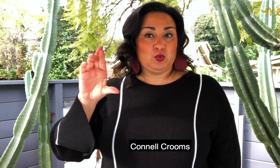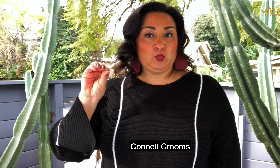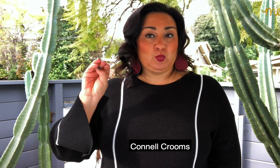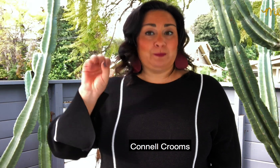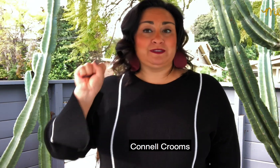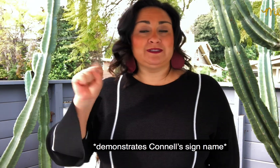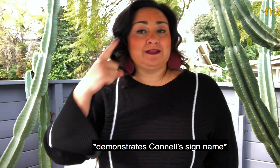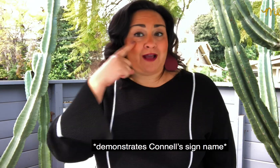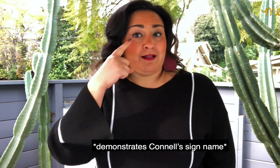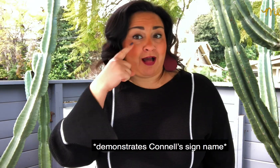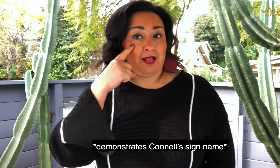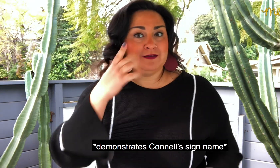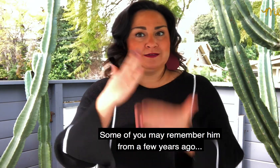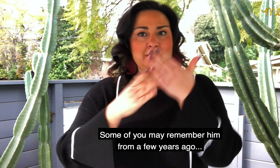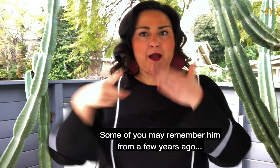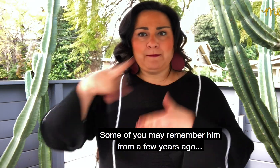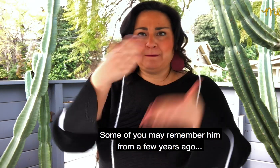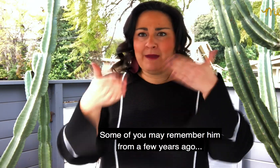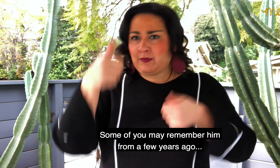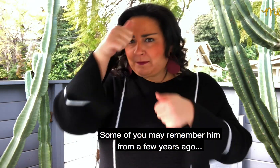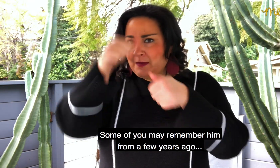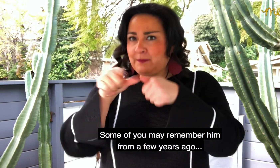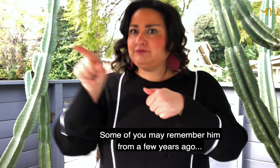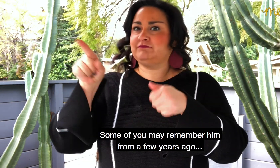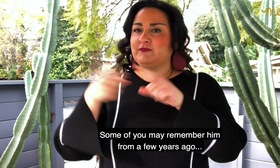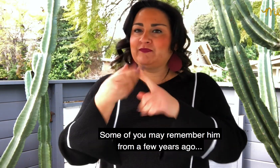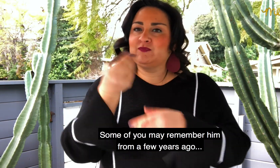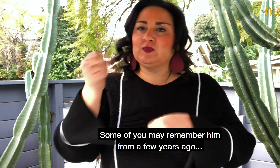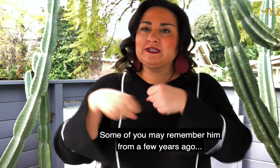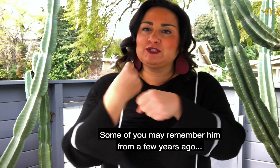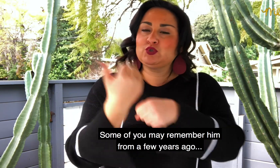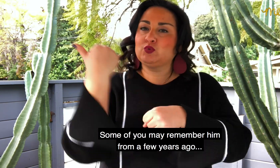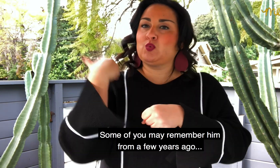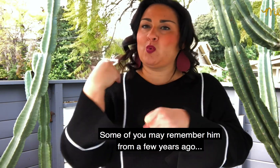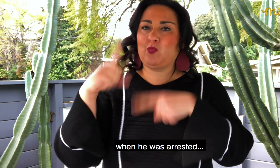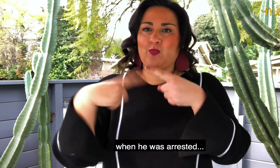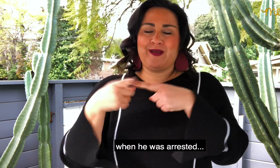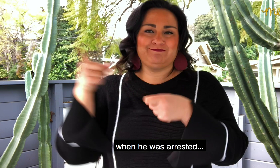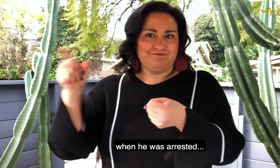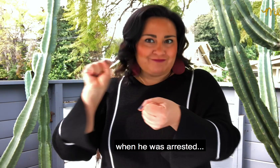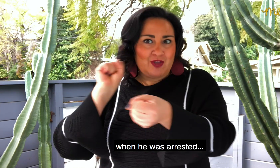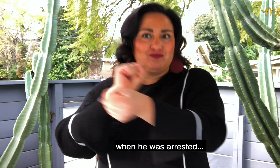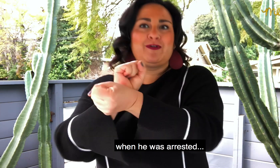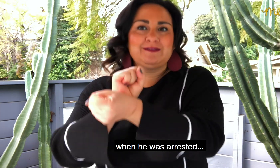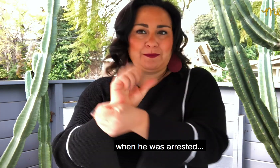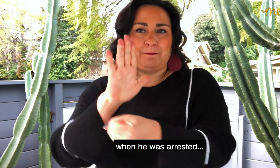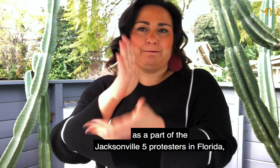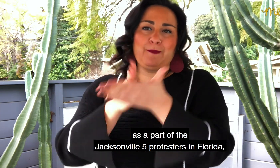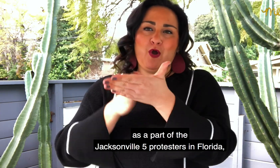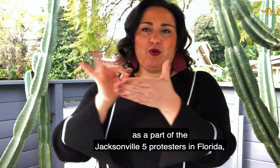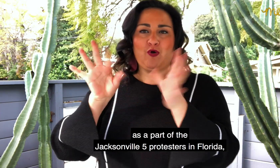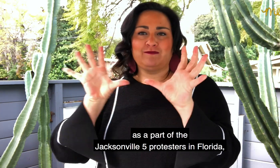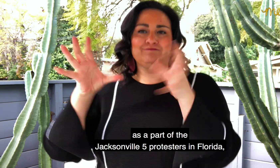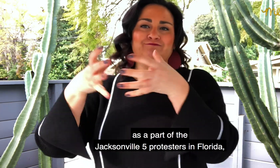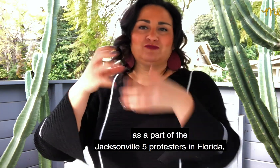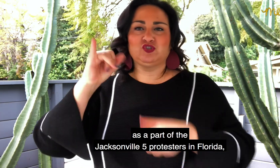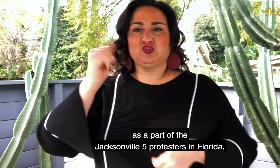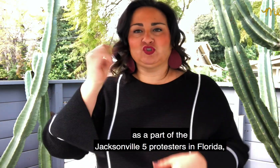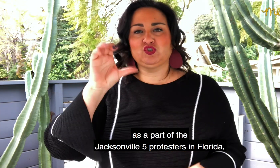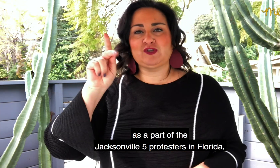Connell Crooms. Some of you may remember him from a few years ago, when he was arrested as part of the Jacksonville